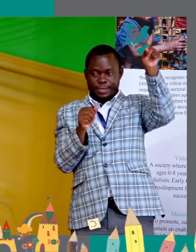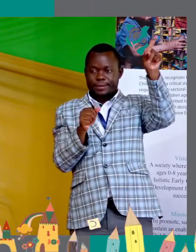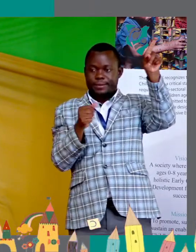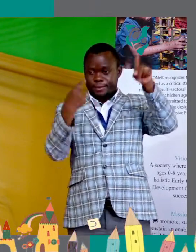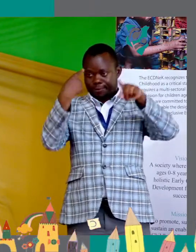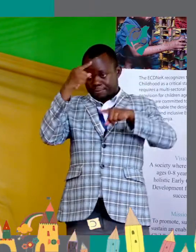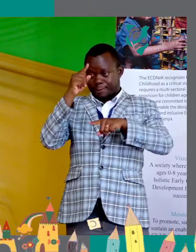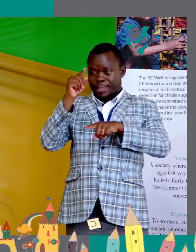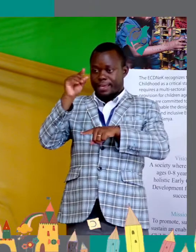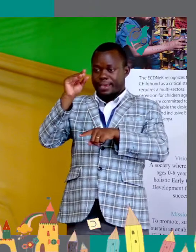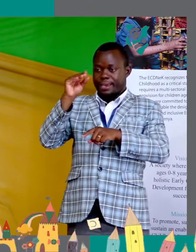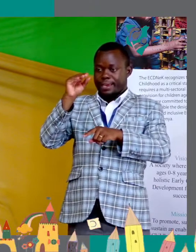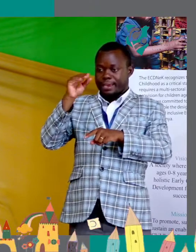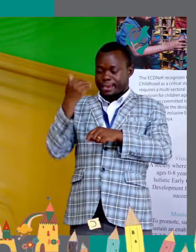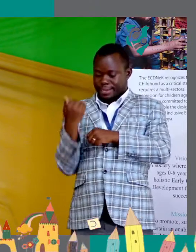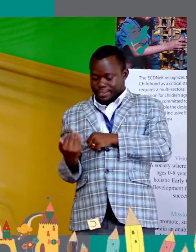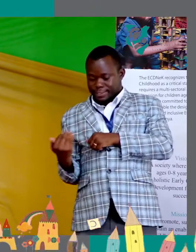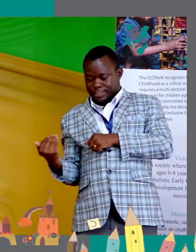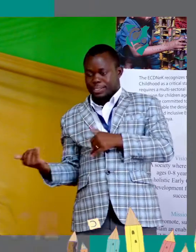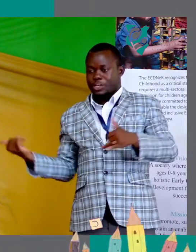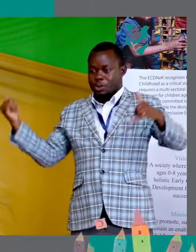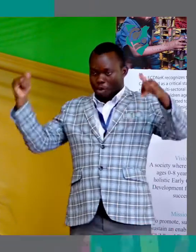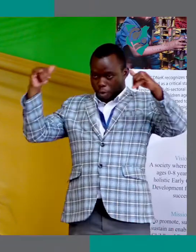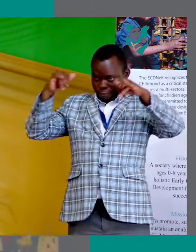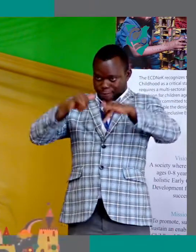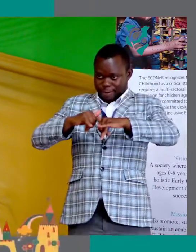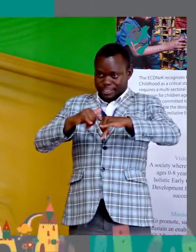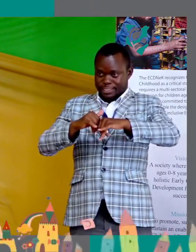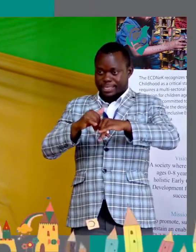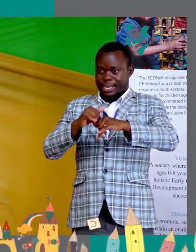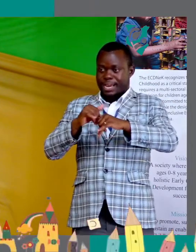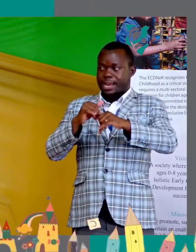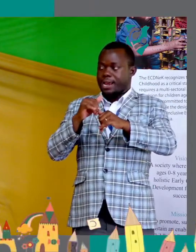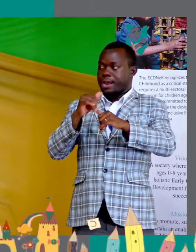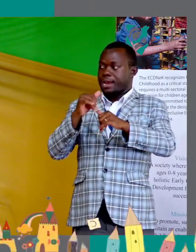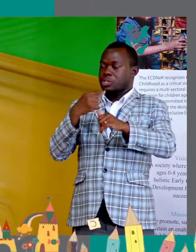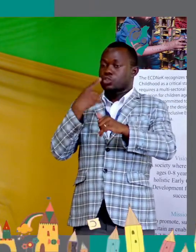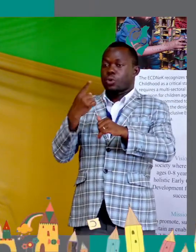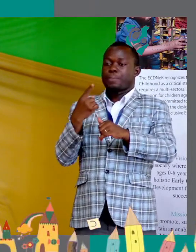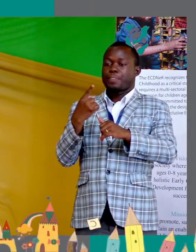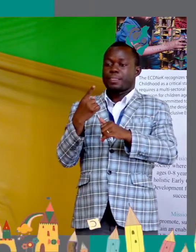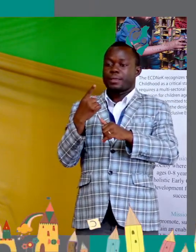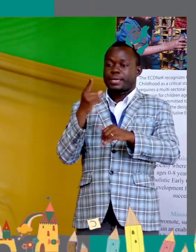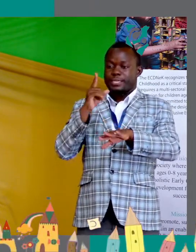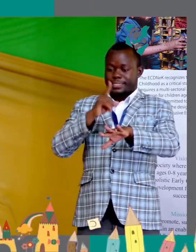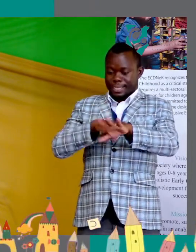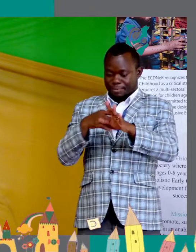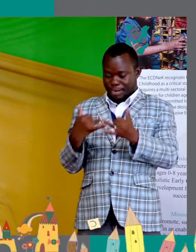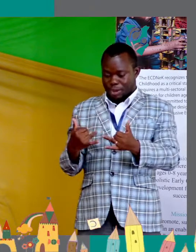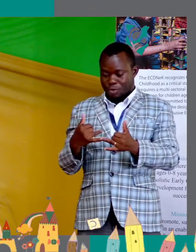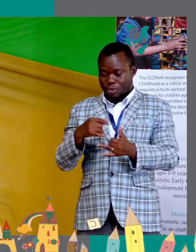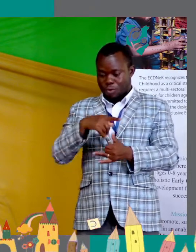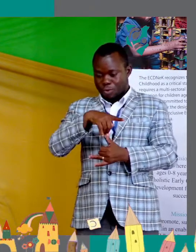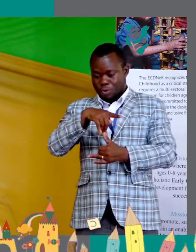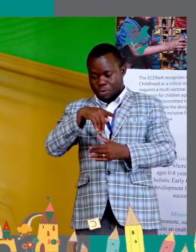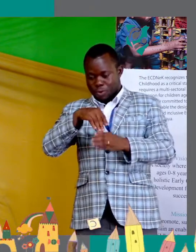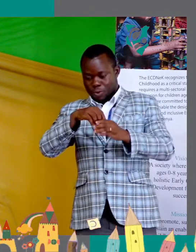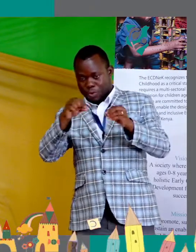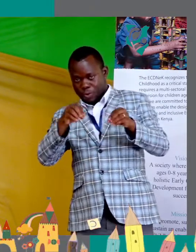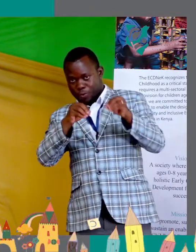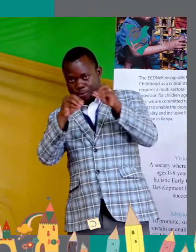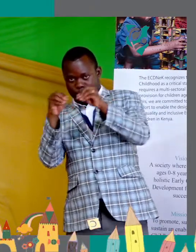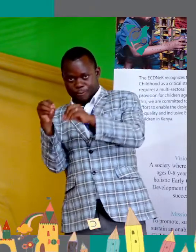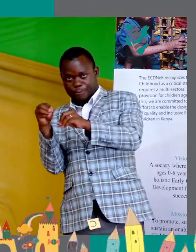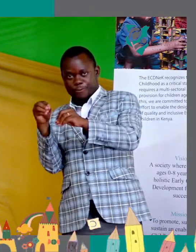the ECD network conference. So we are requesting that we go out, 5 minutes